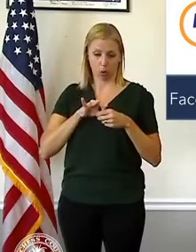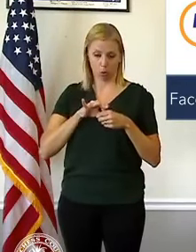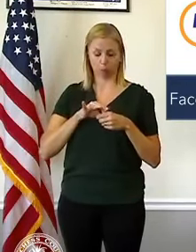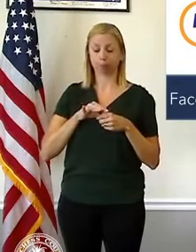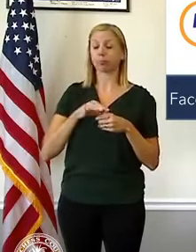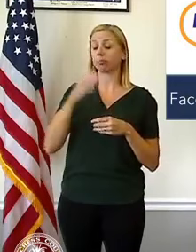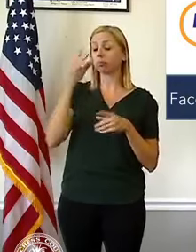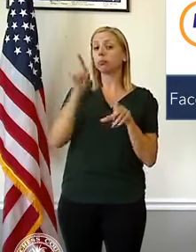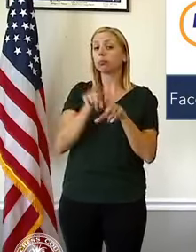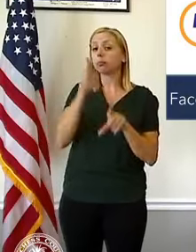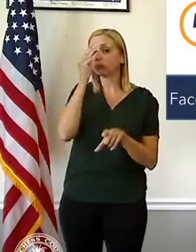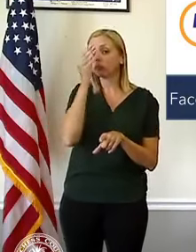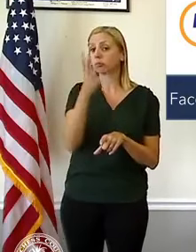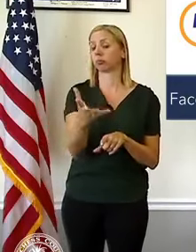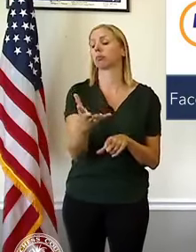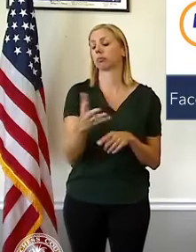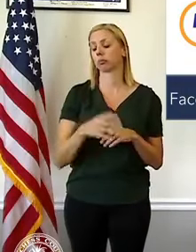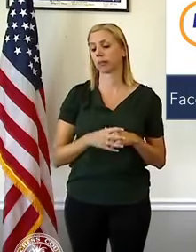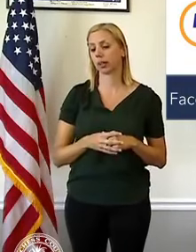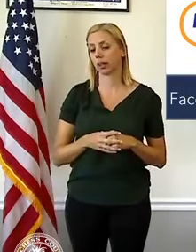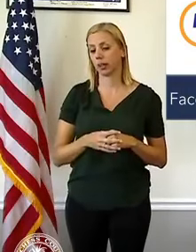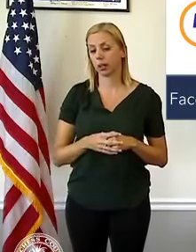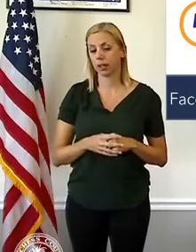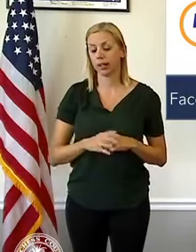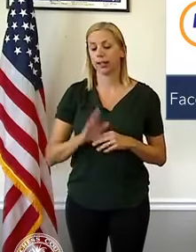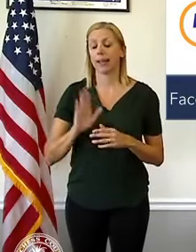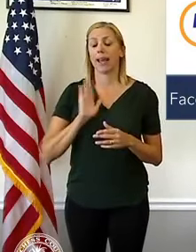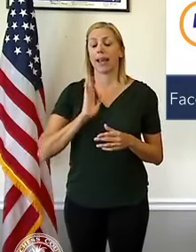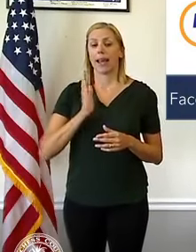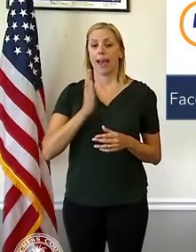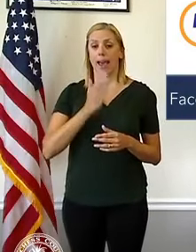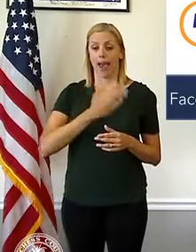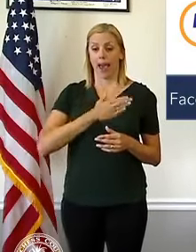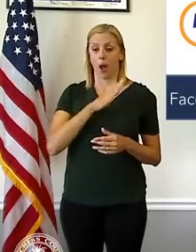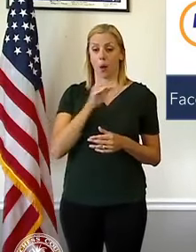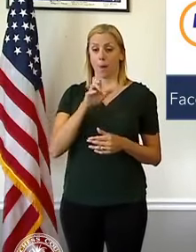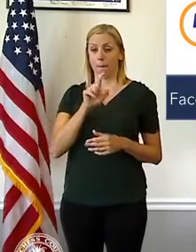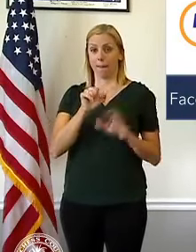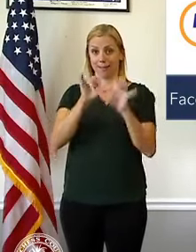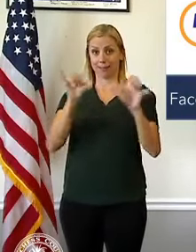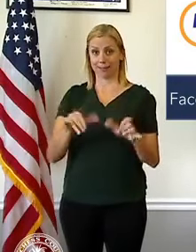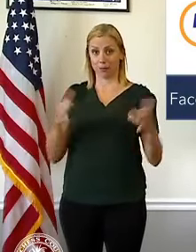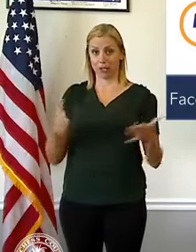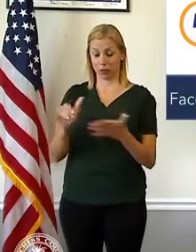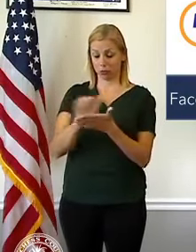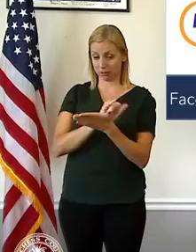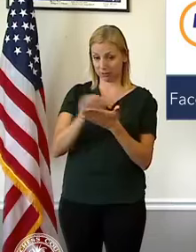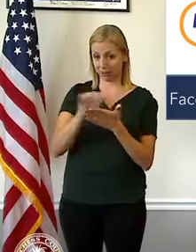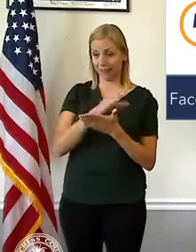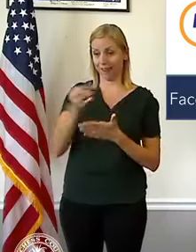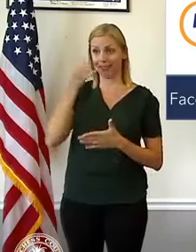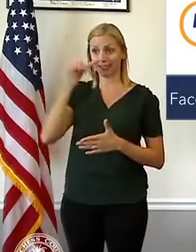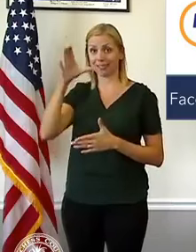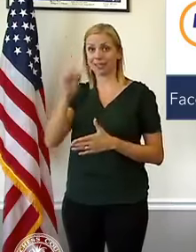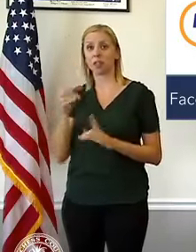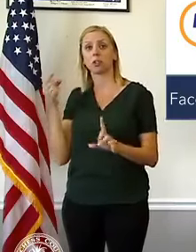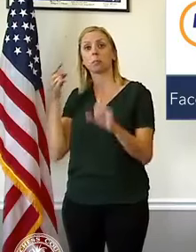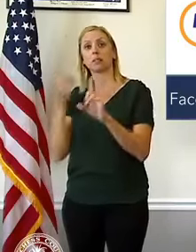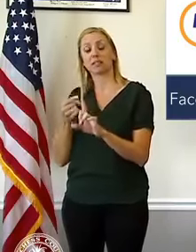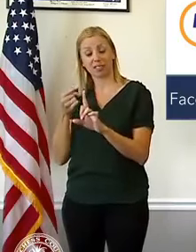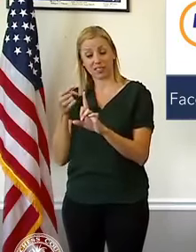front, the integrity of our absentee ballot system in this state and in Dutchess County, I'll